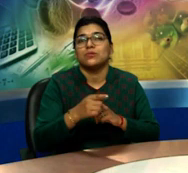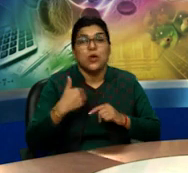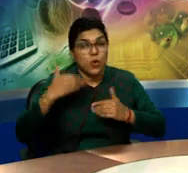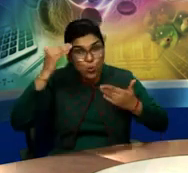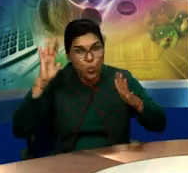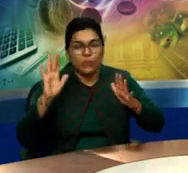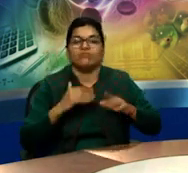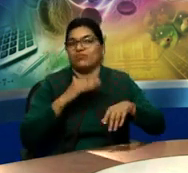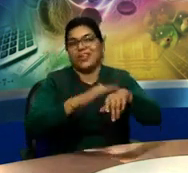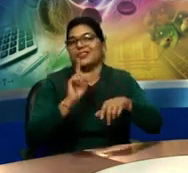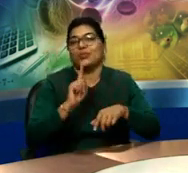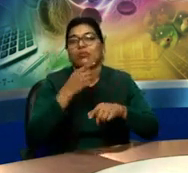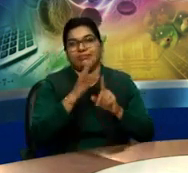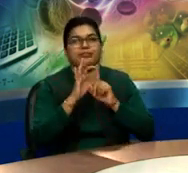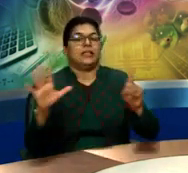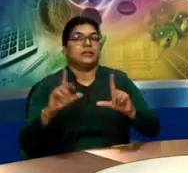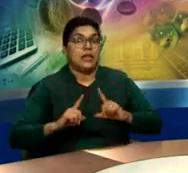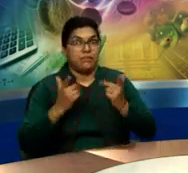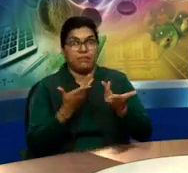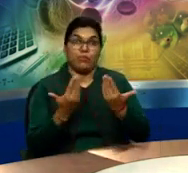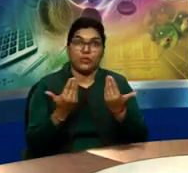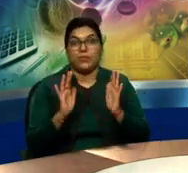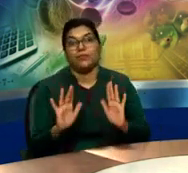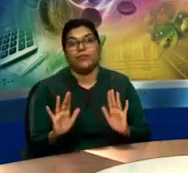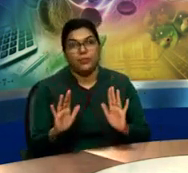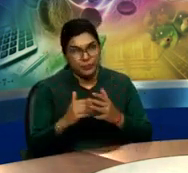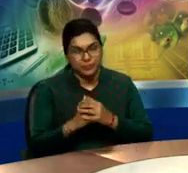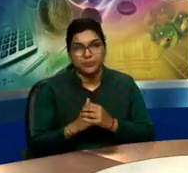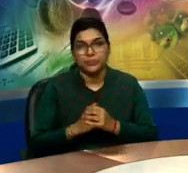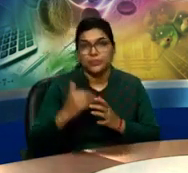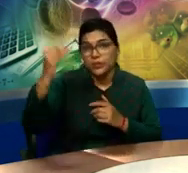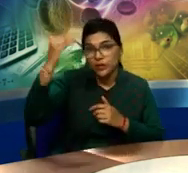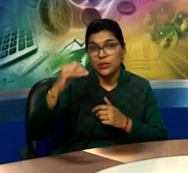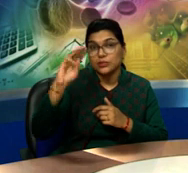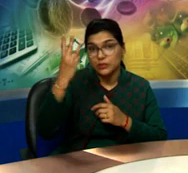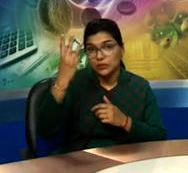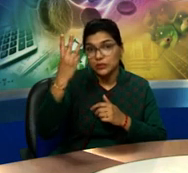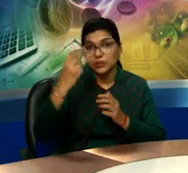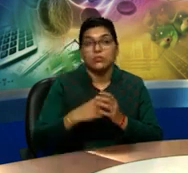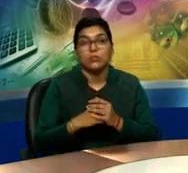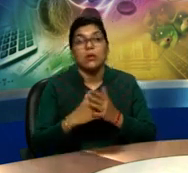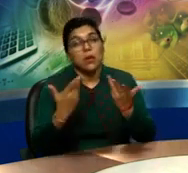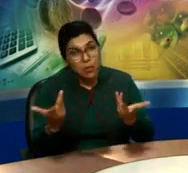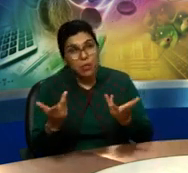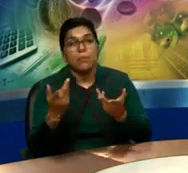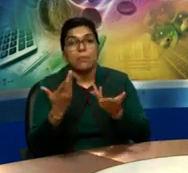using them. Any wrong button, if pressed, that can lead to the danger.